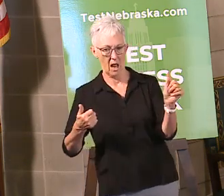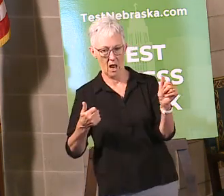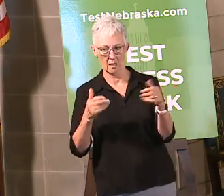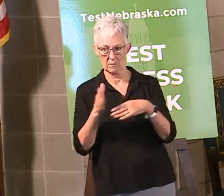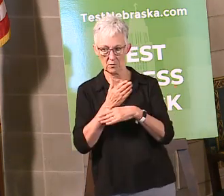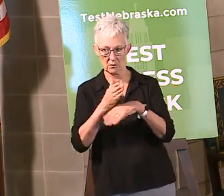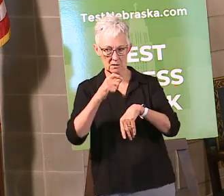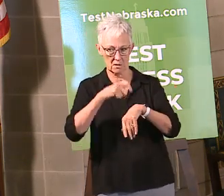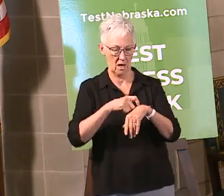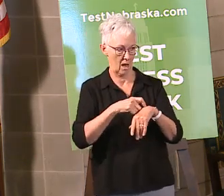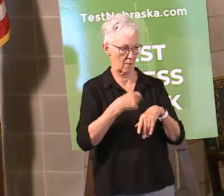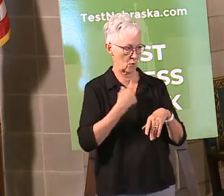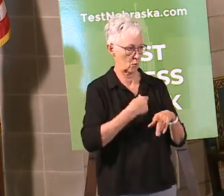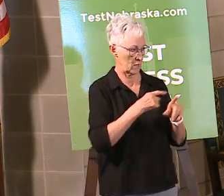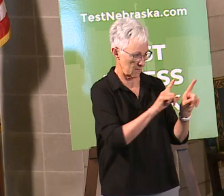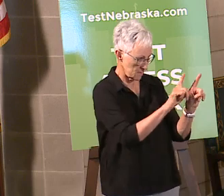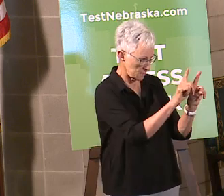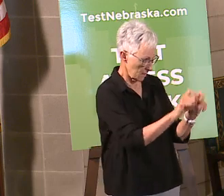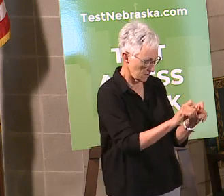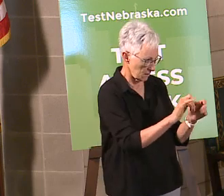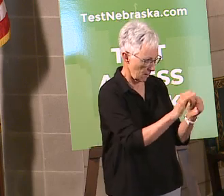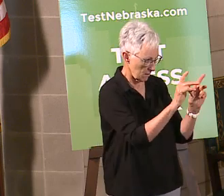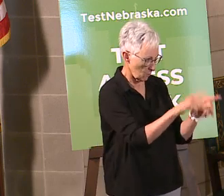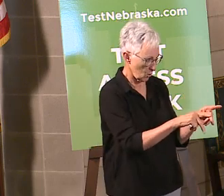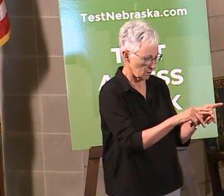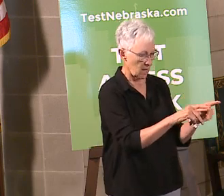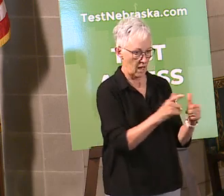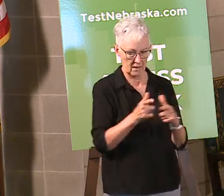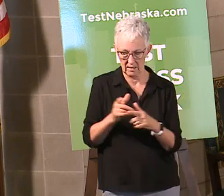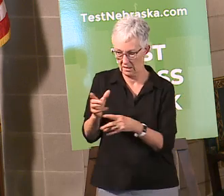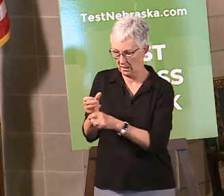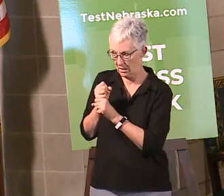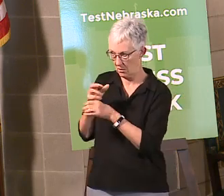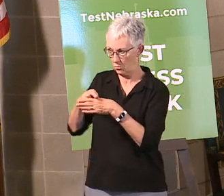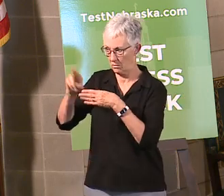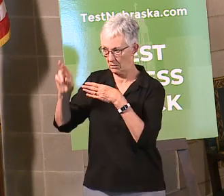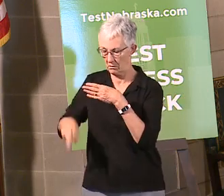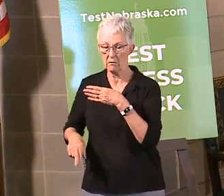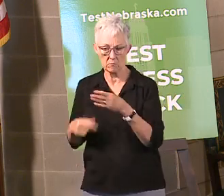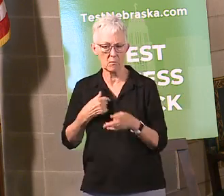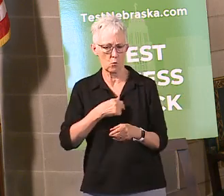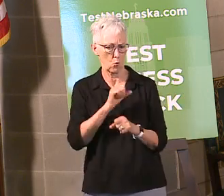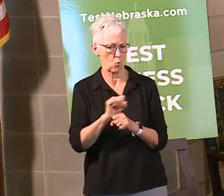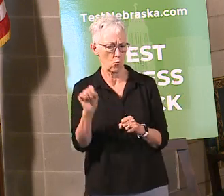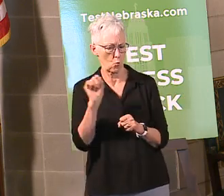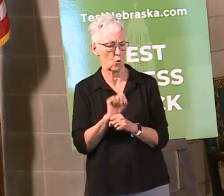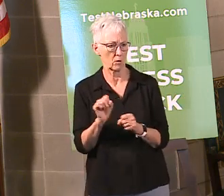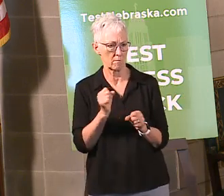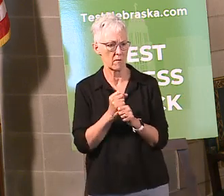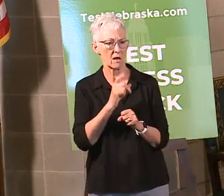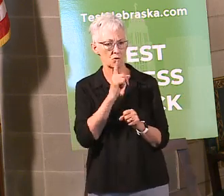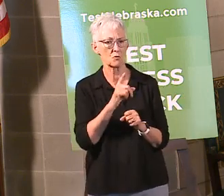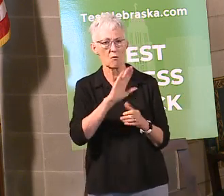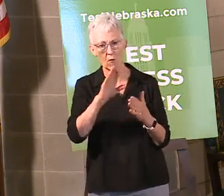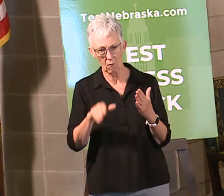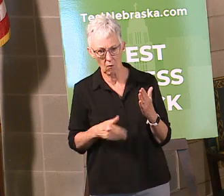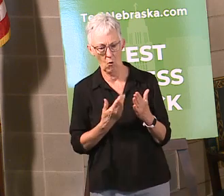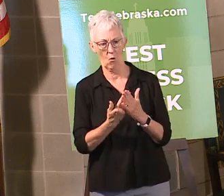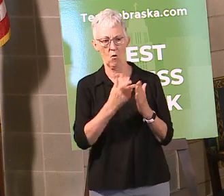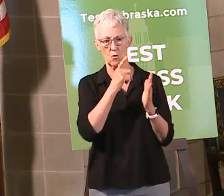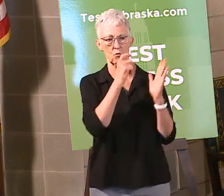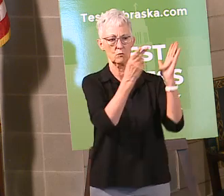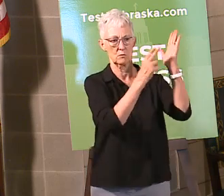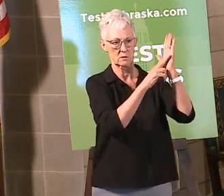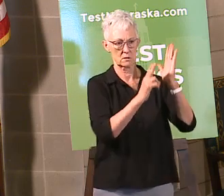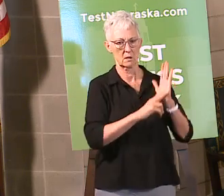test somebody and the time that test comes back in. But yeah, absolutely. We want to work to make sure that we get all those folks who've signed up, especially in the